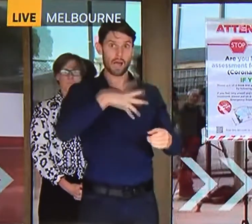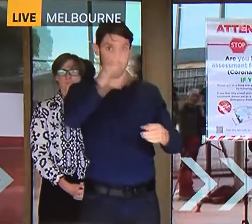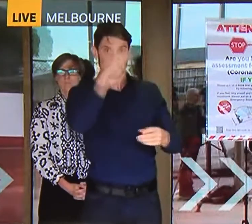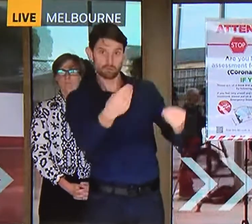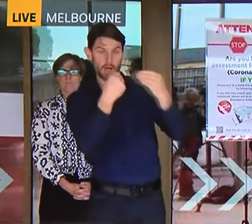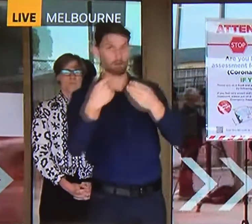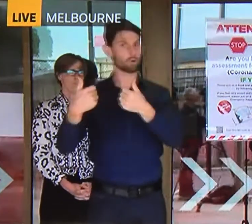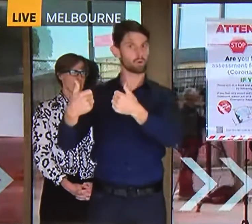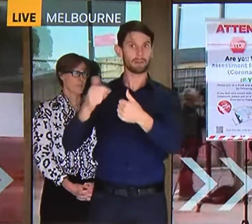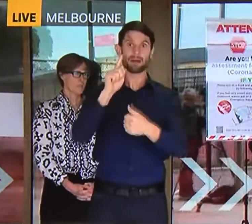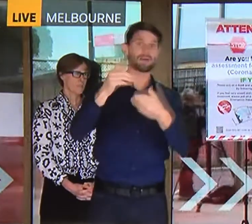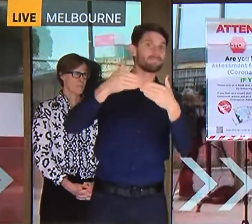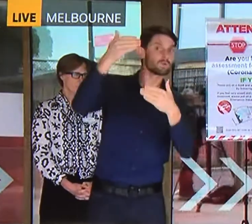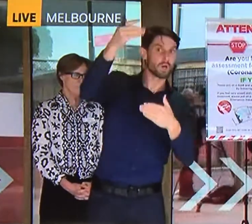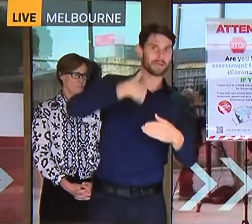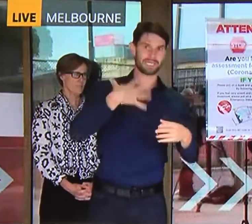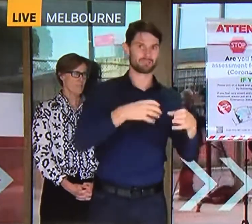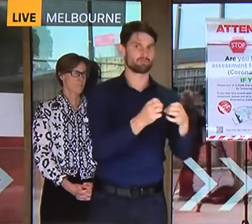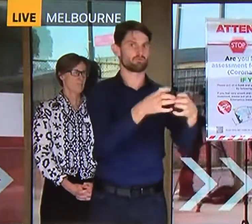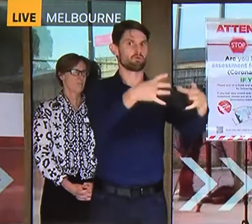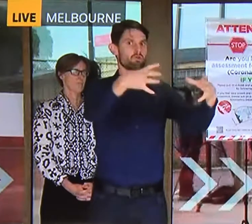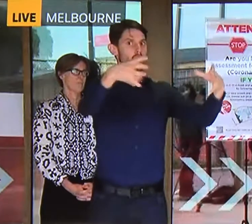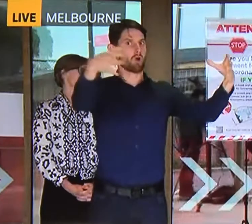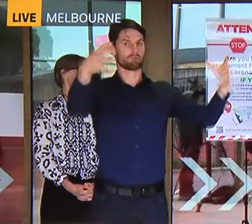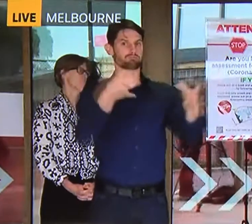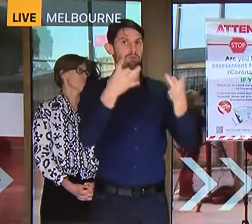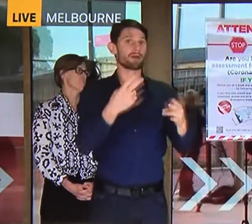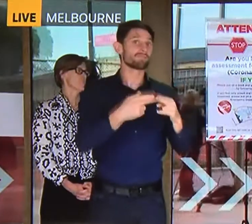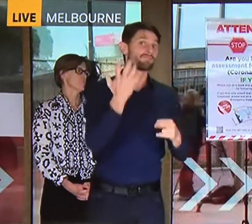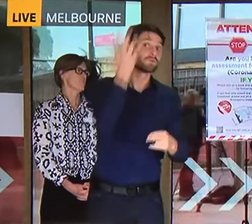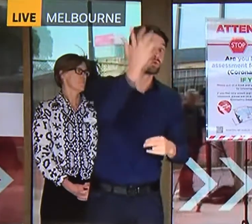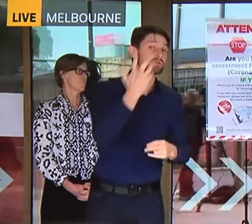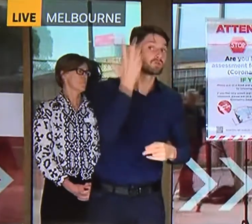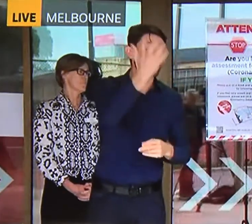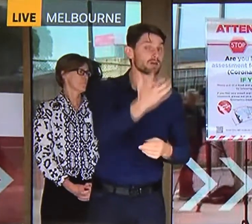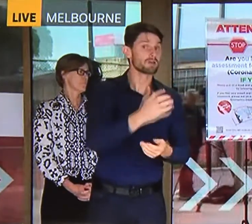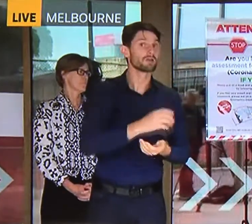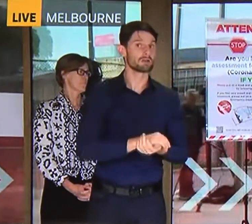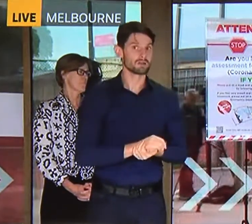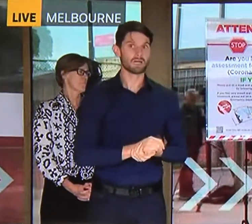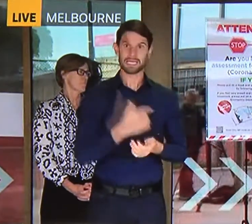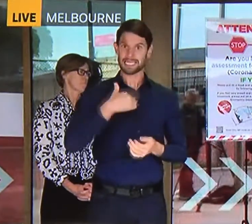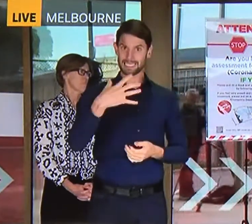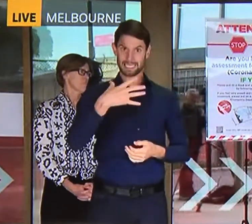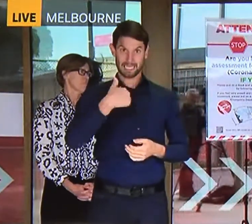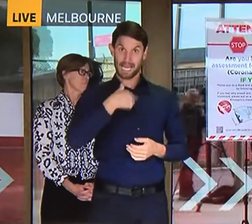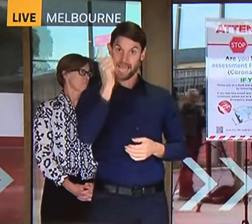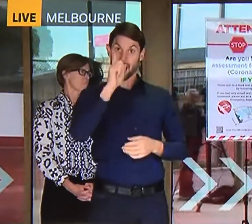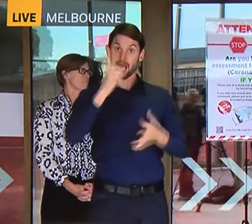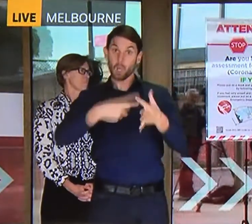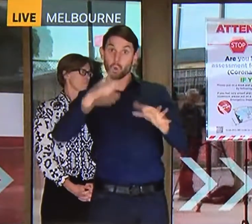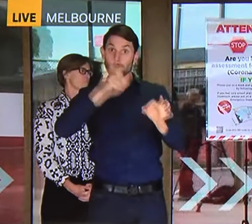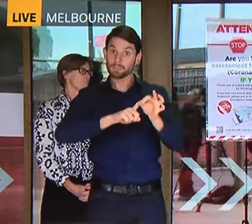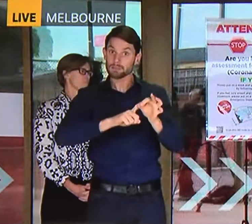are doubling and then tripling and going close to quadrupling the number of ventilated beds, then we will need